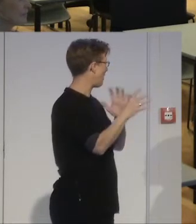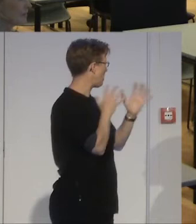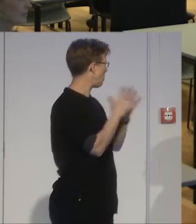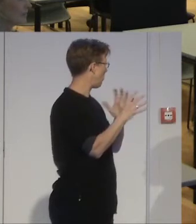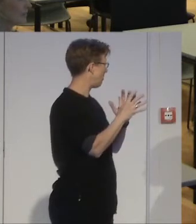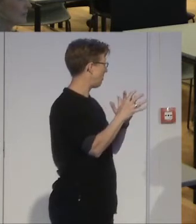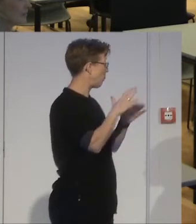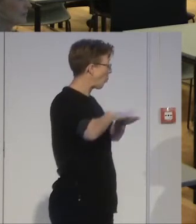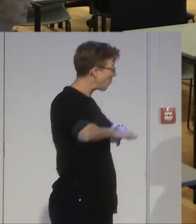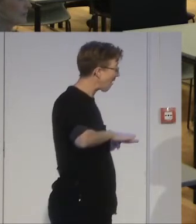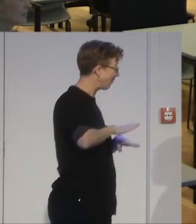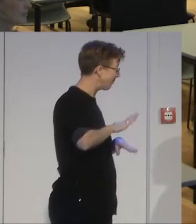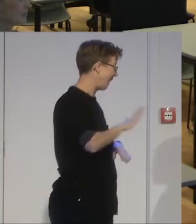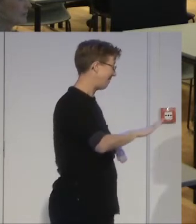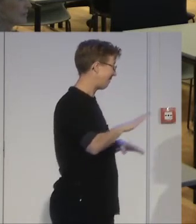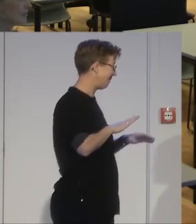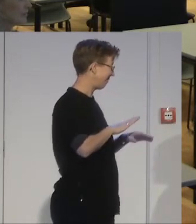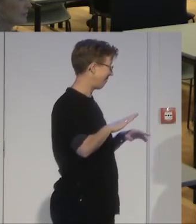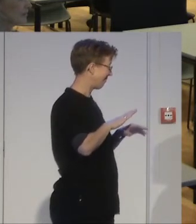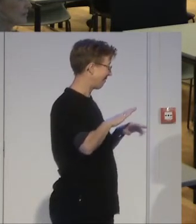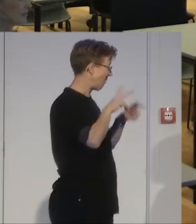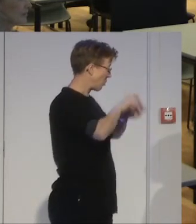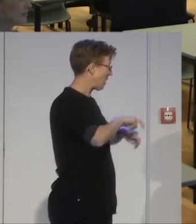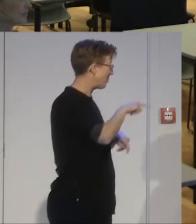your study on this thesis.